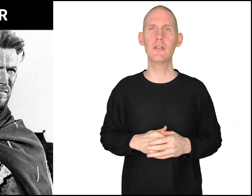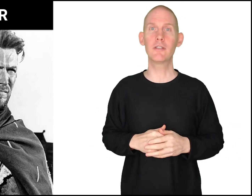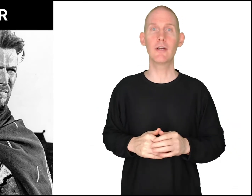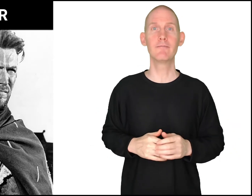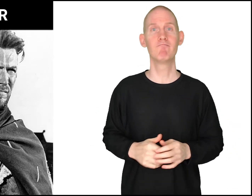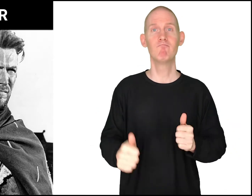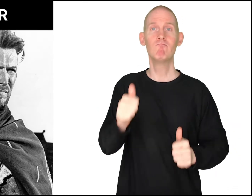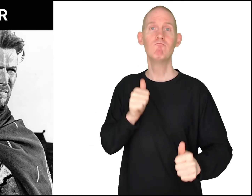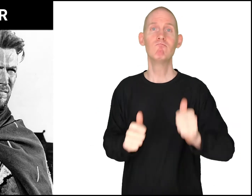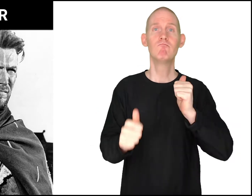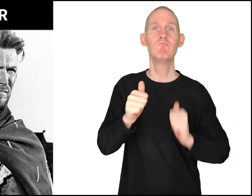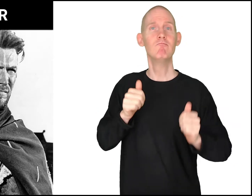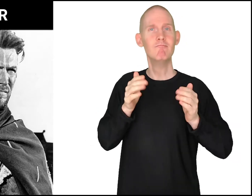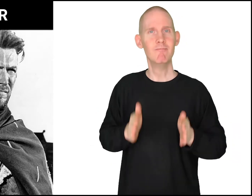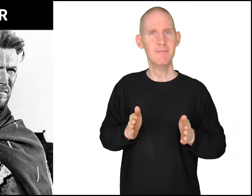like,